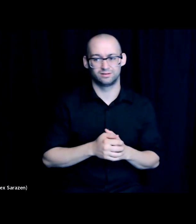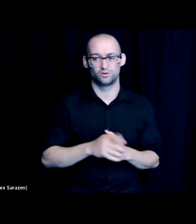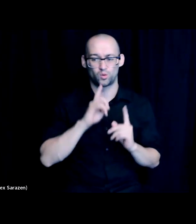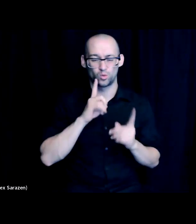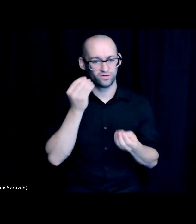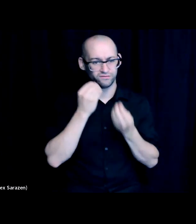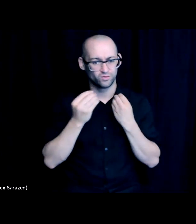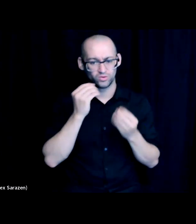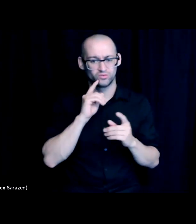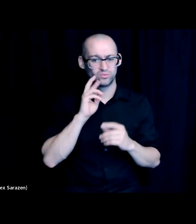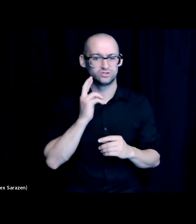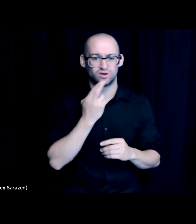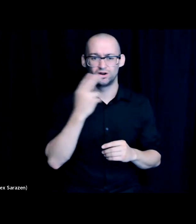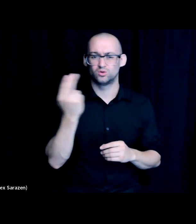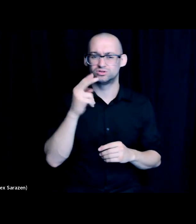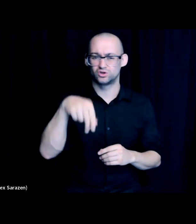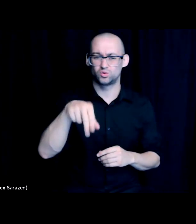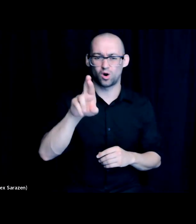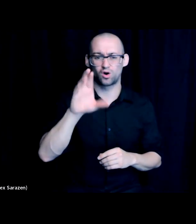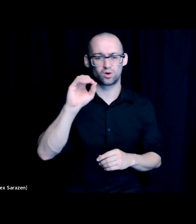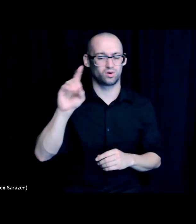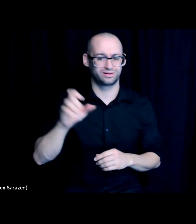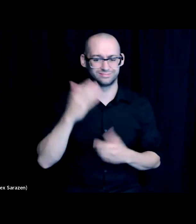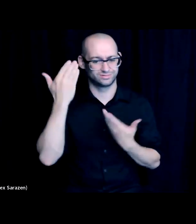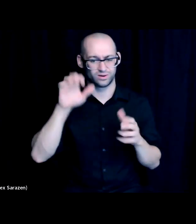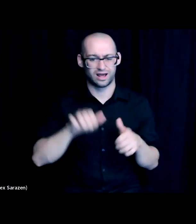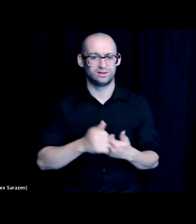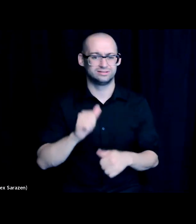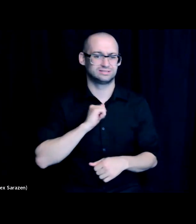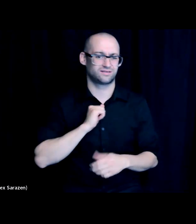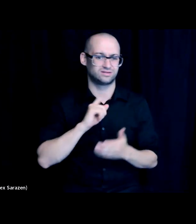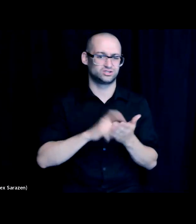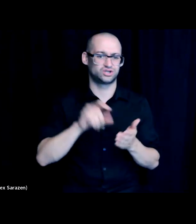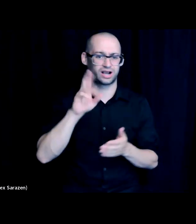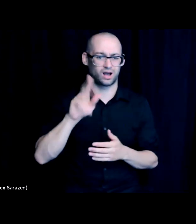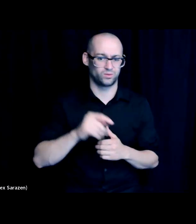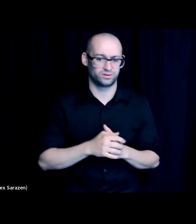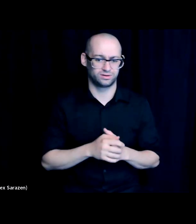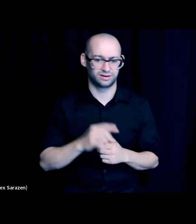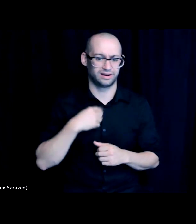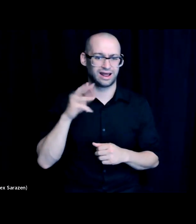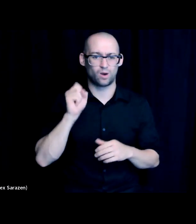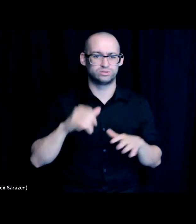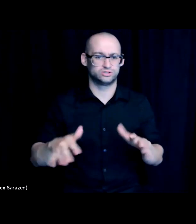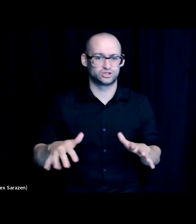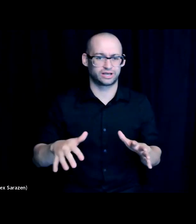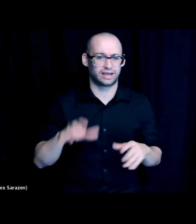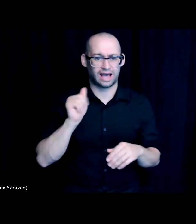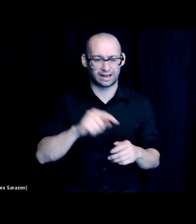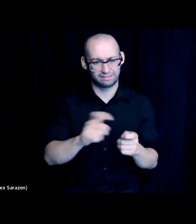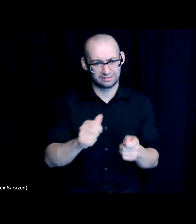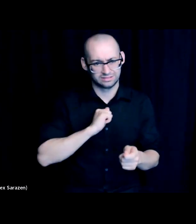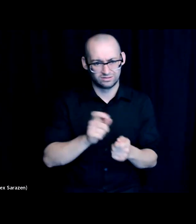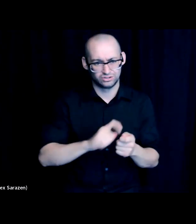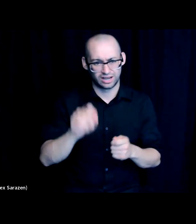at restaurants using a QR code. I didn't know how to do self-checkout. I was literally shaking at a self-checkout at Target.